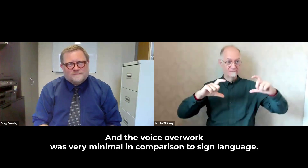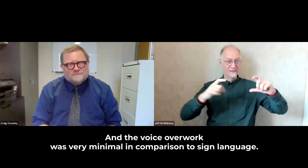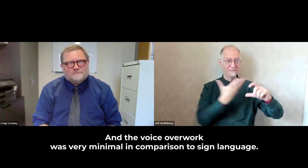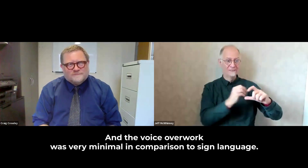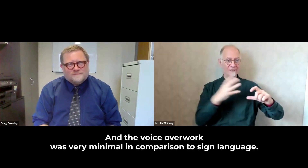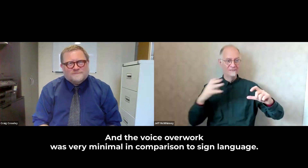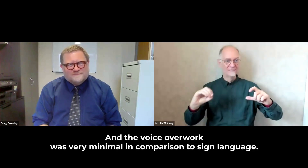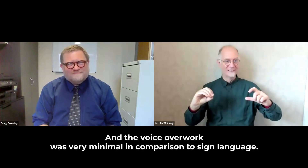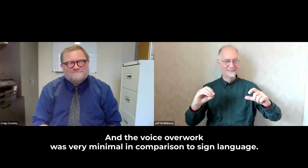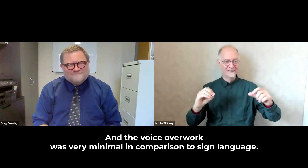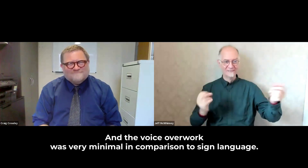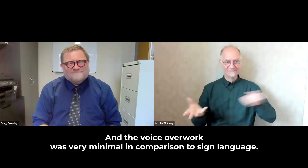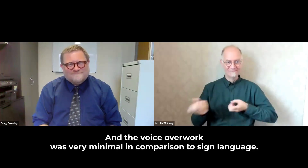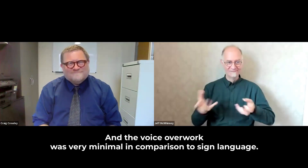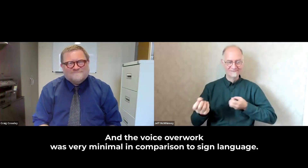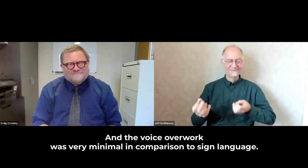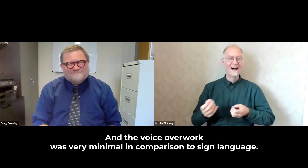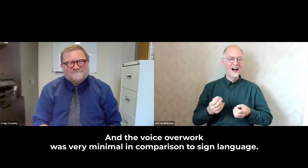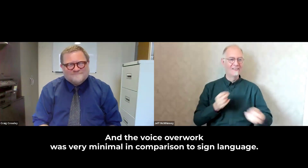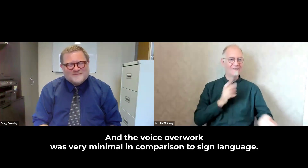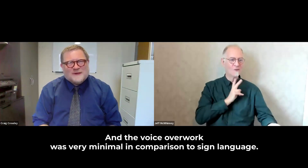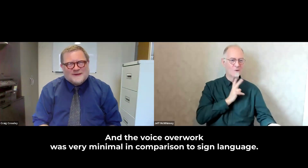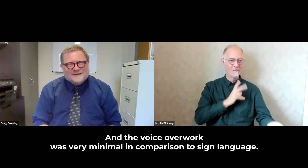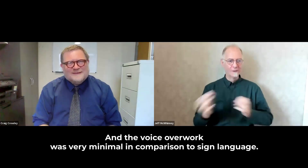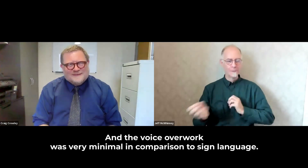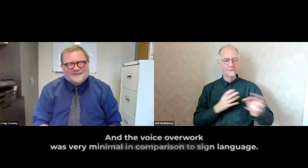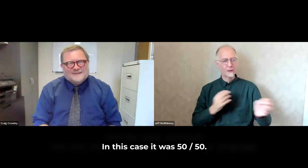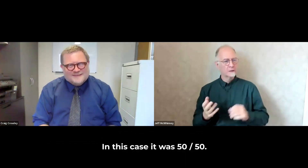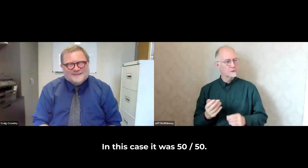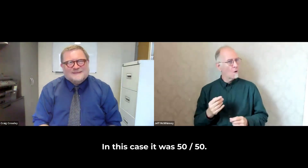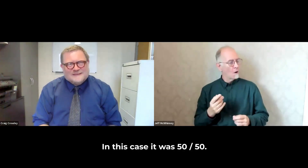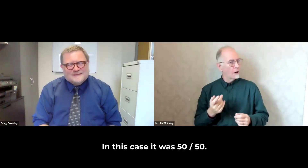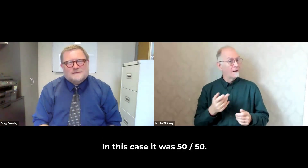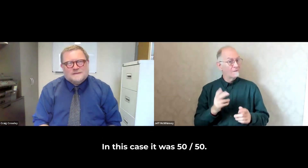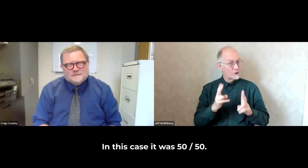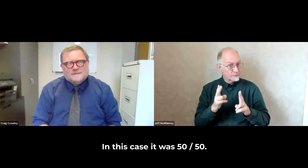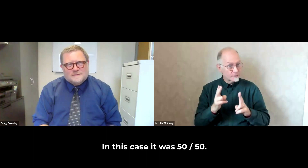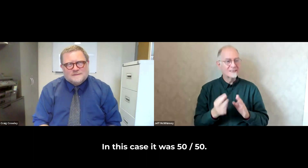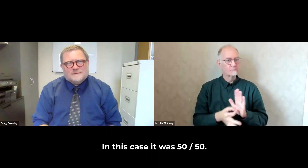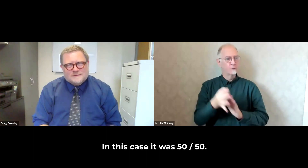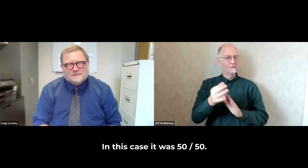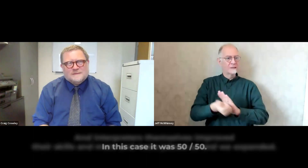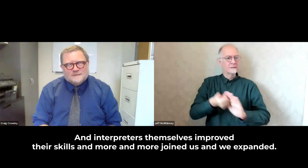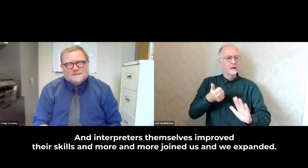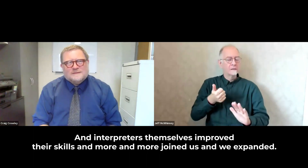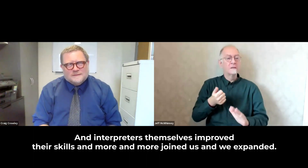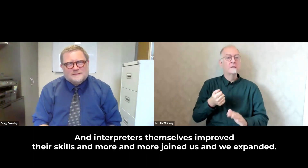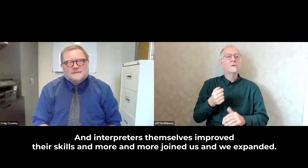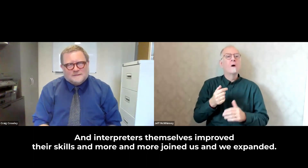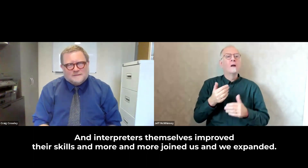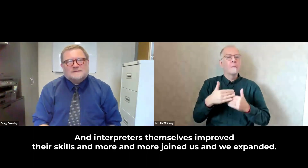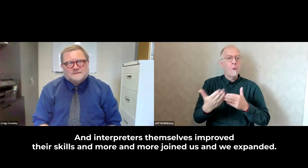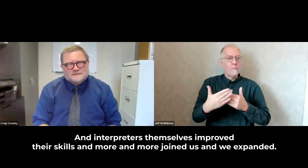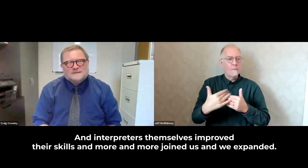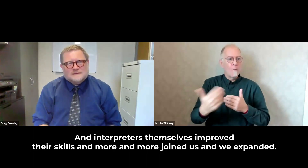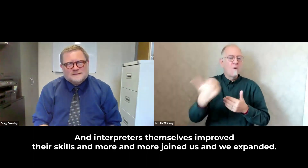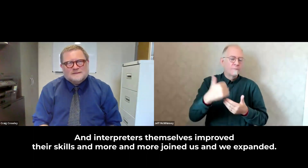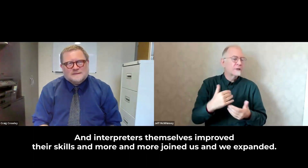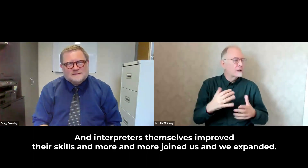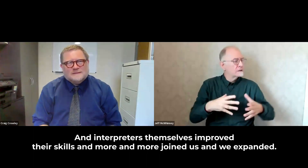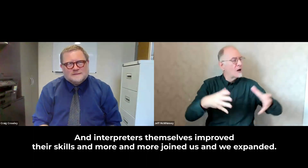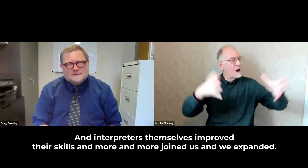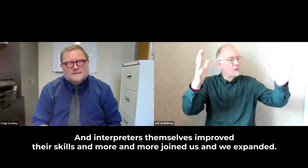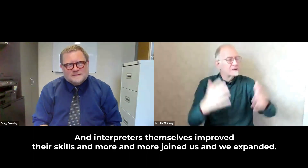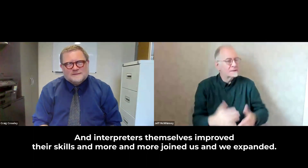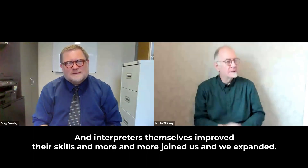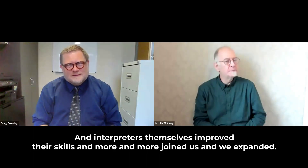was very minimal in comparison to sign language. In this case, it was 50-50, and interpreters themselves